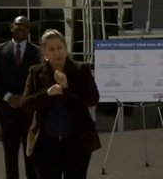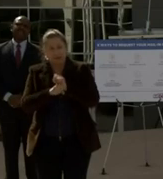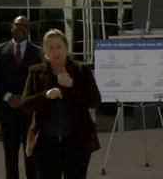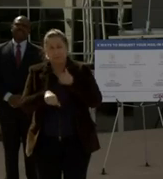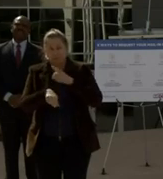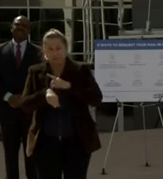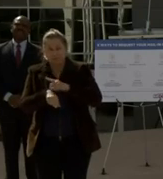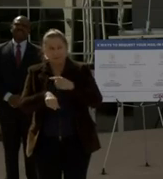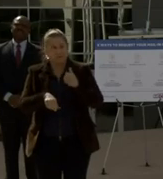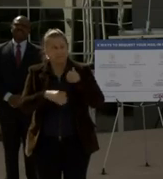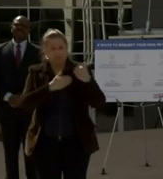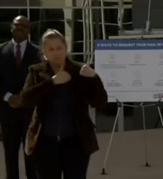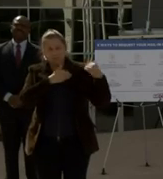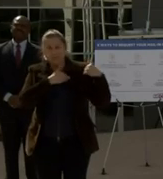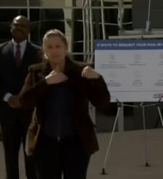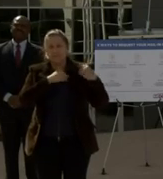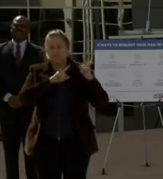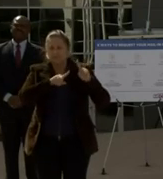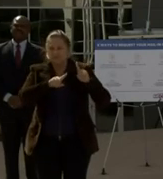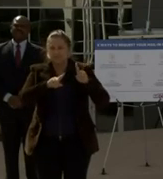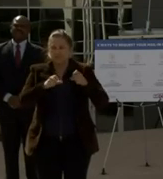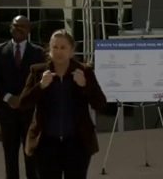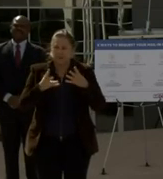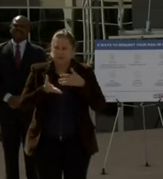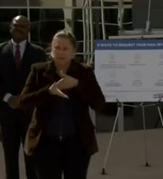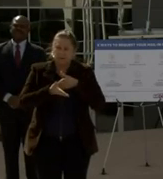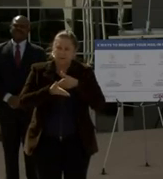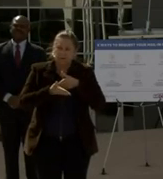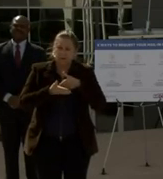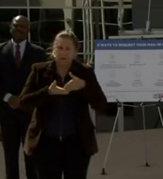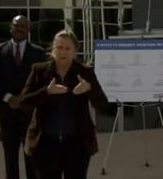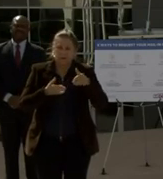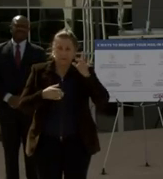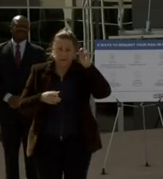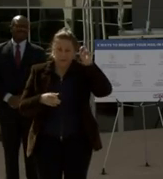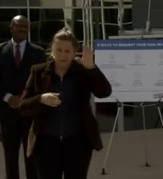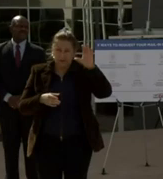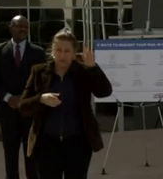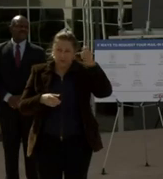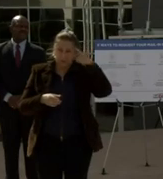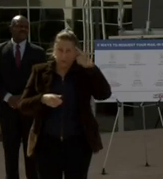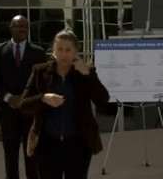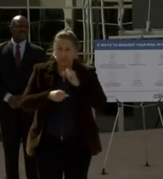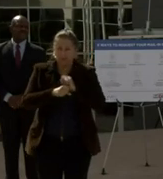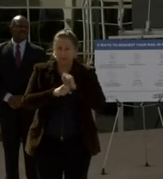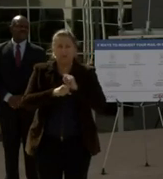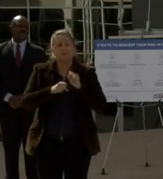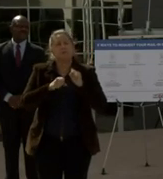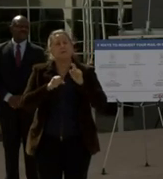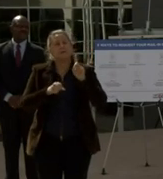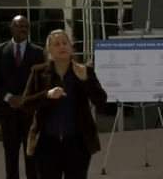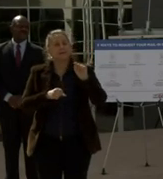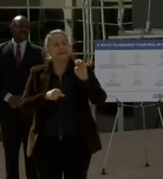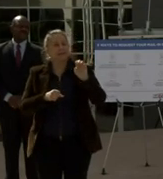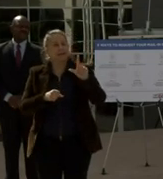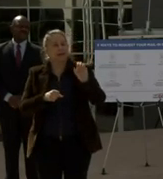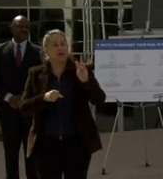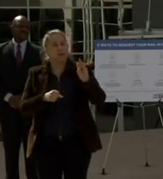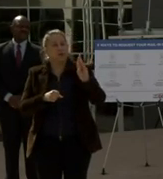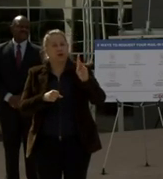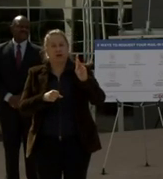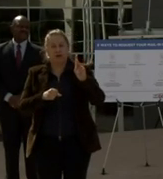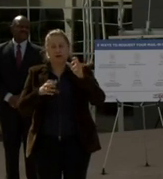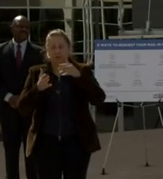of D.C. government workers who are teleworking. We're also very sorry to hear about